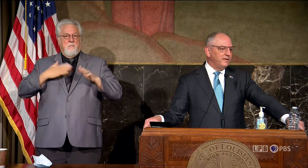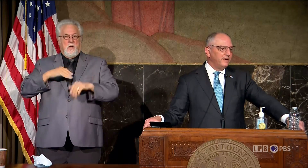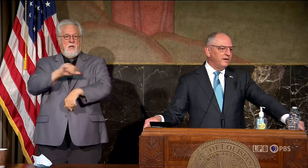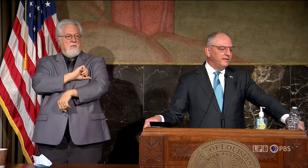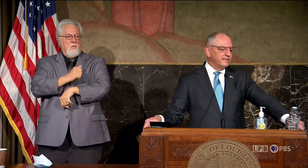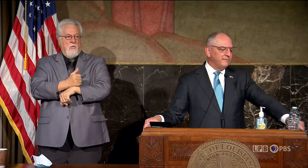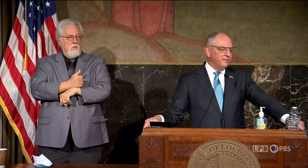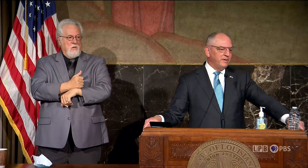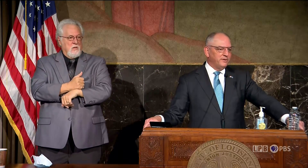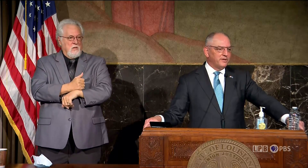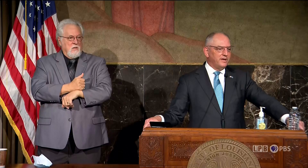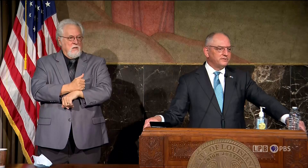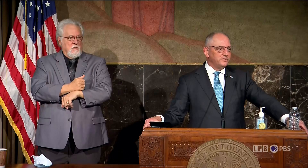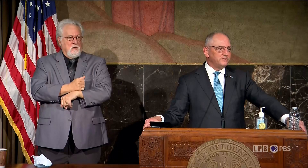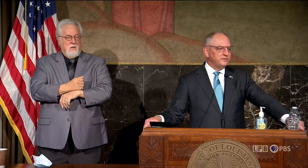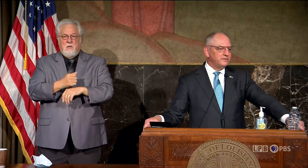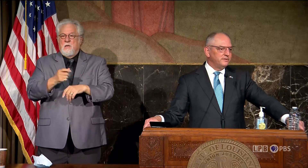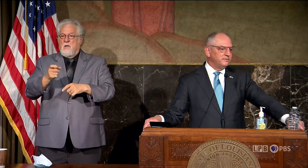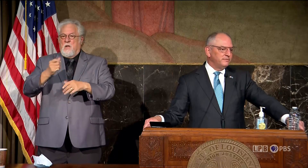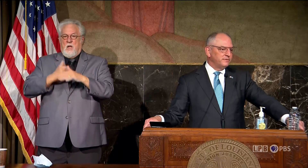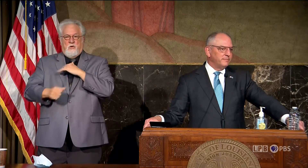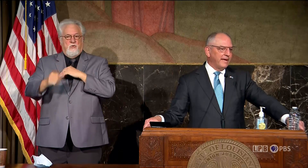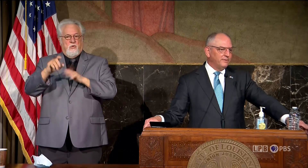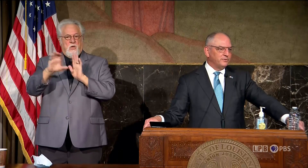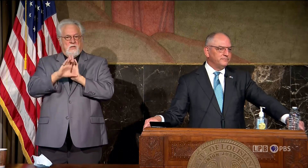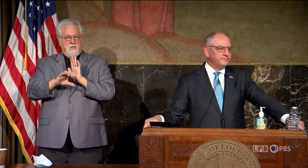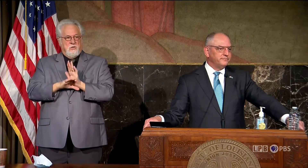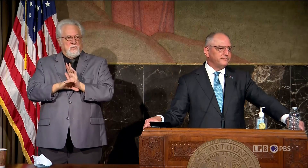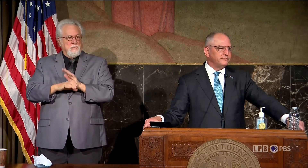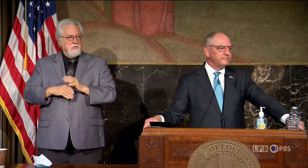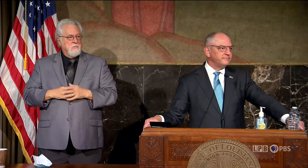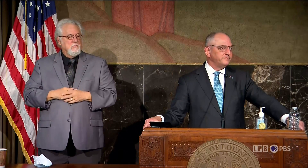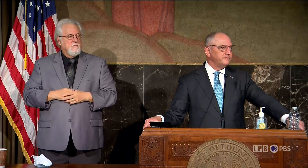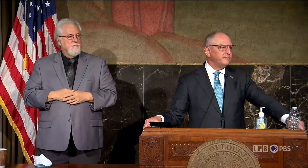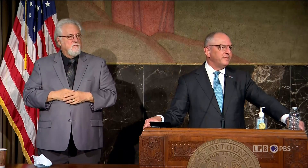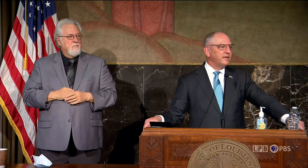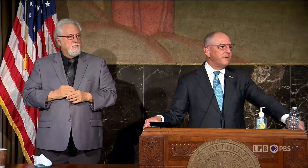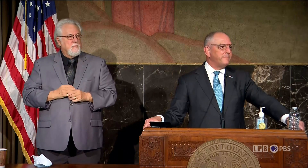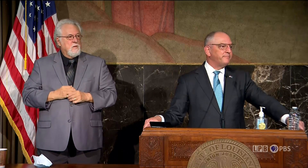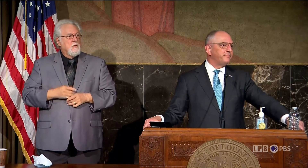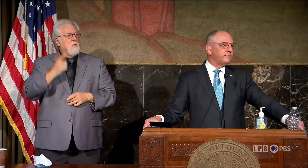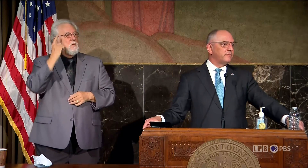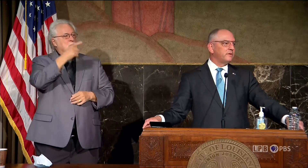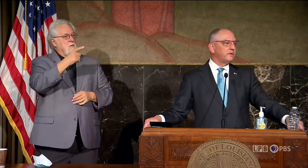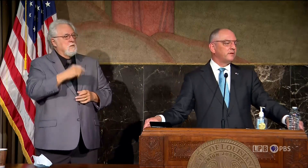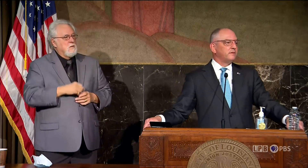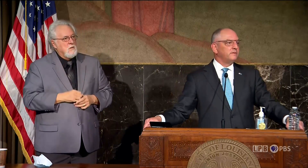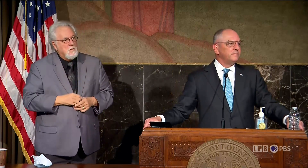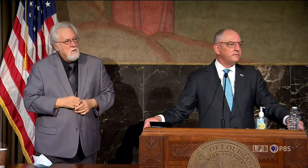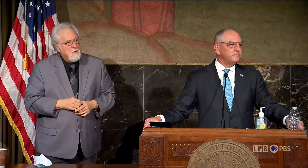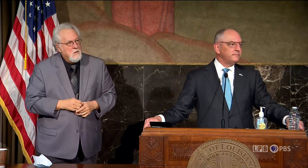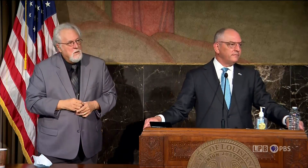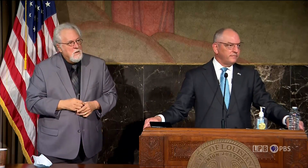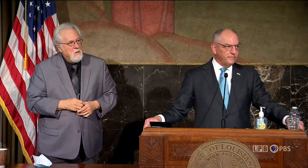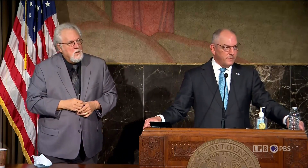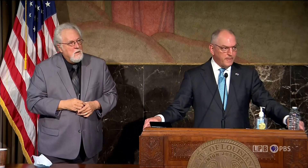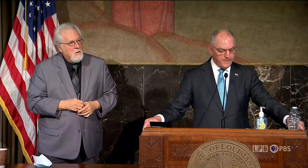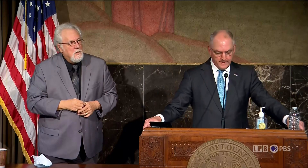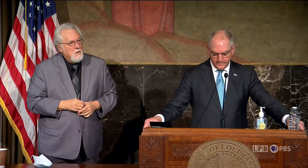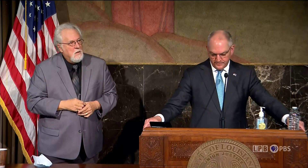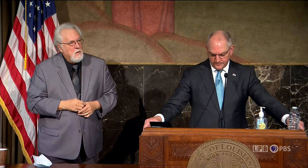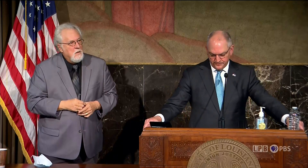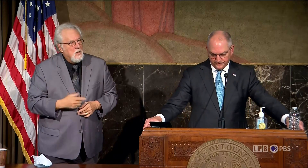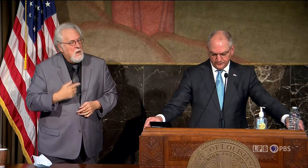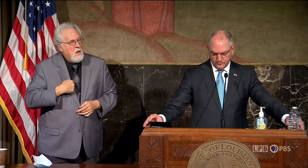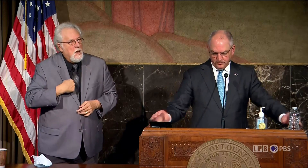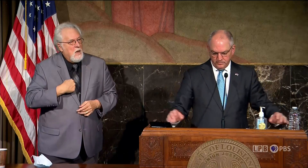authority that's given to me under the Constitution to some council. Yes, ma'am. I've heard from a